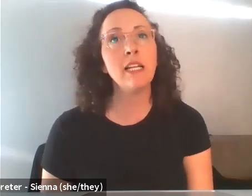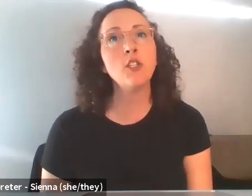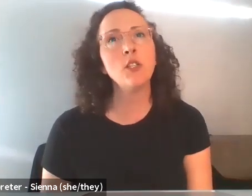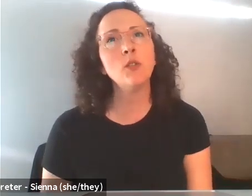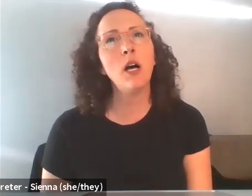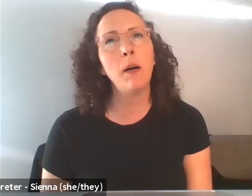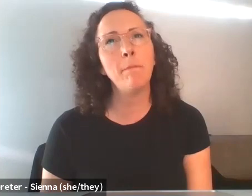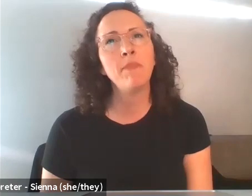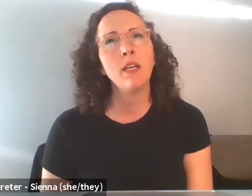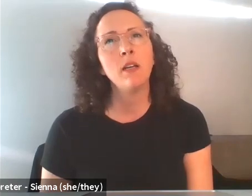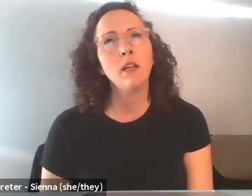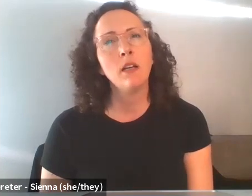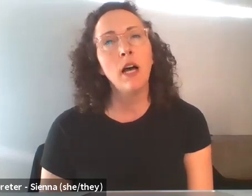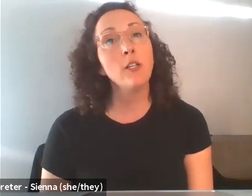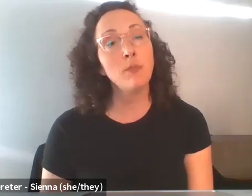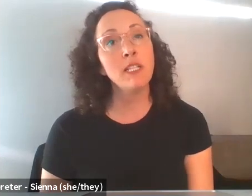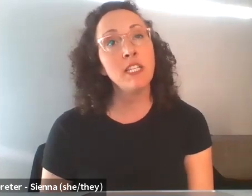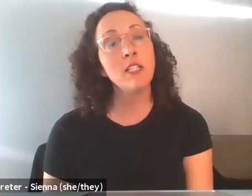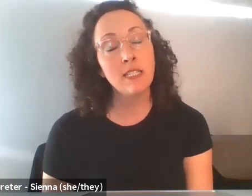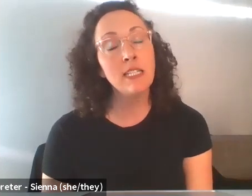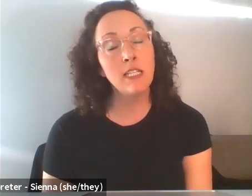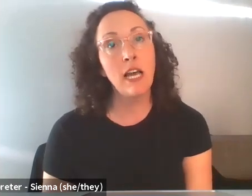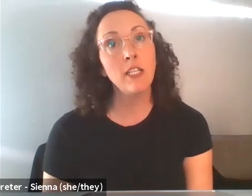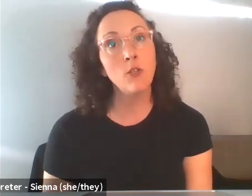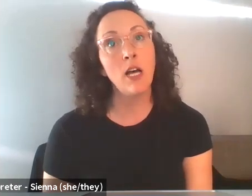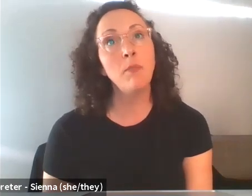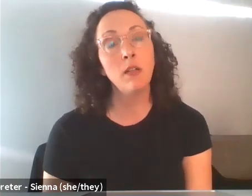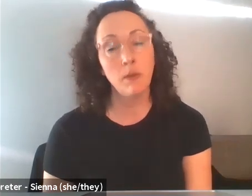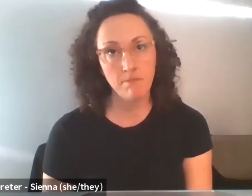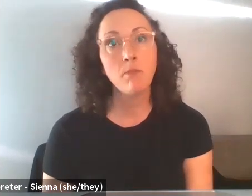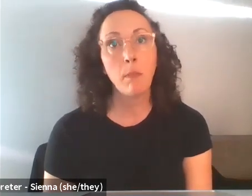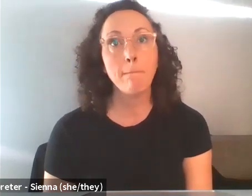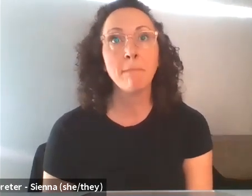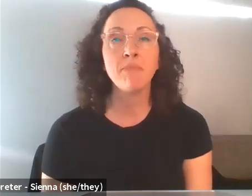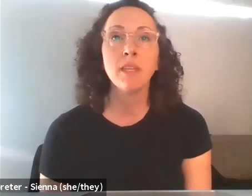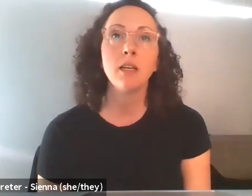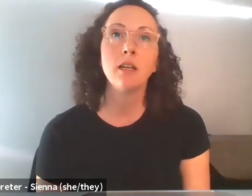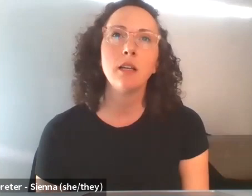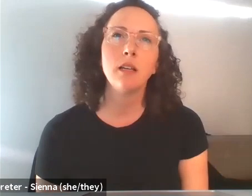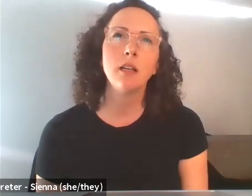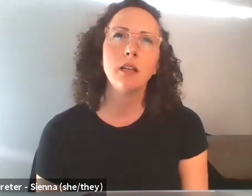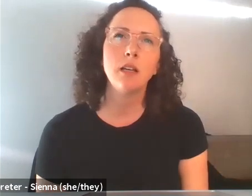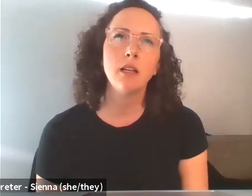And I think too, I used to be a teaching assistant at the UW.